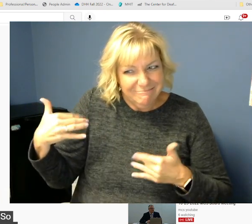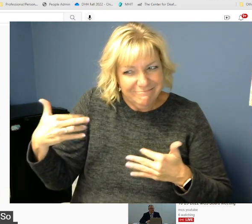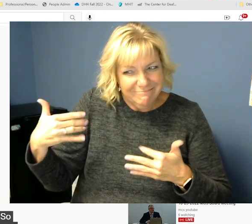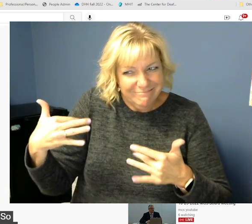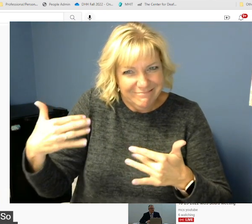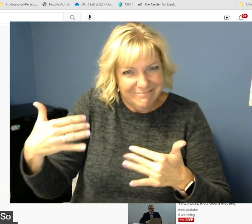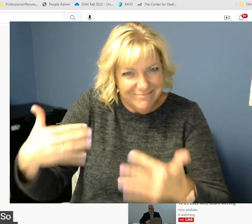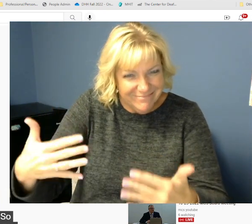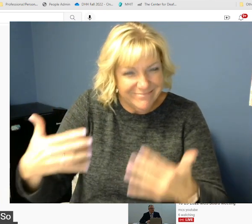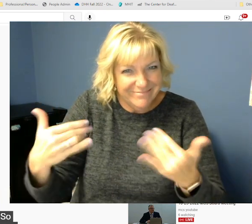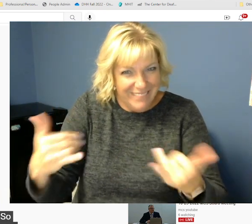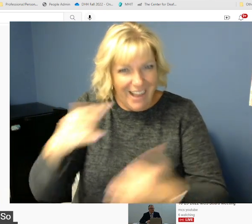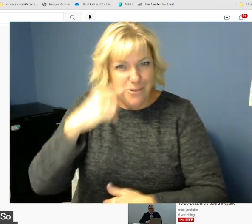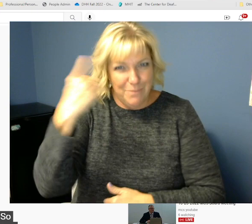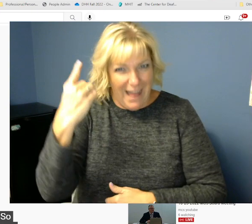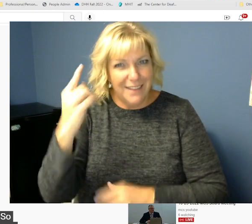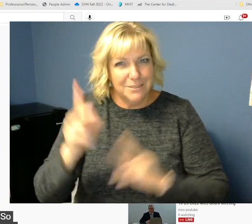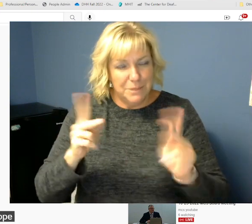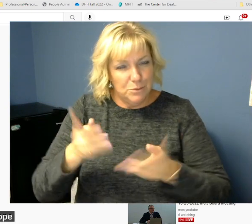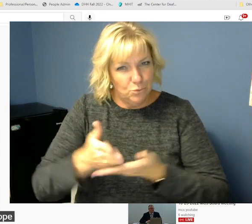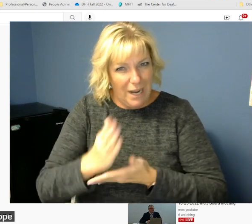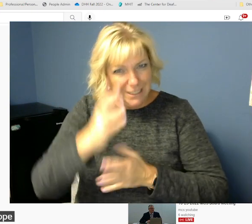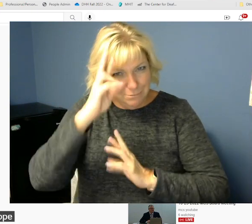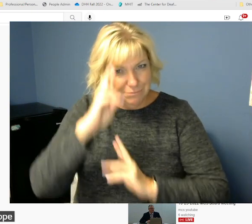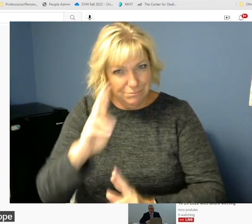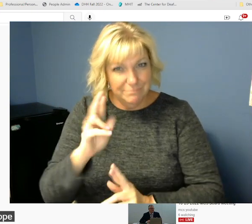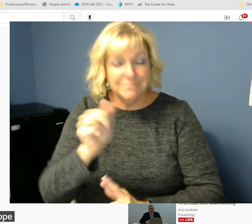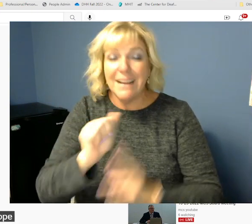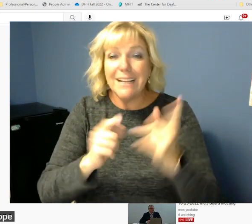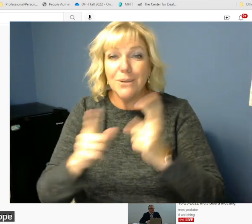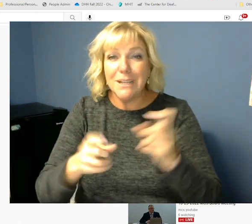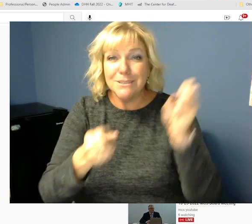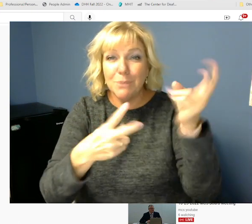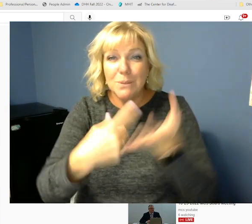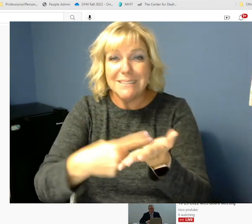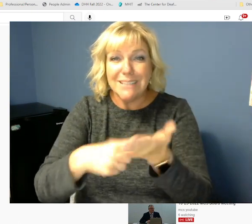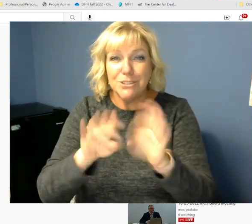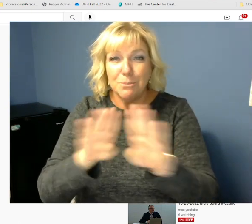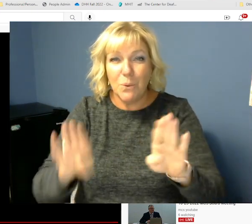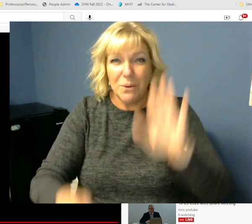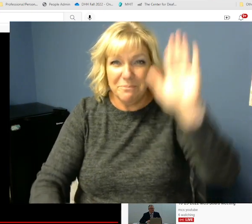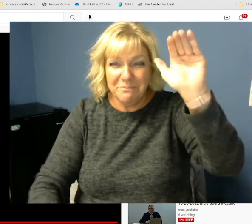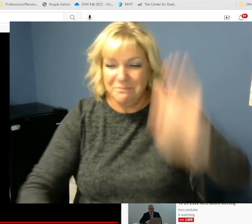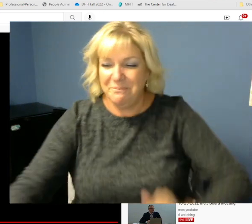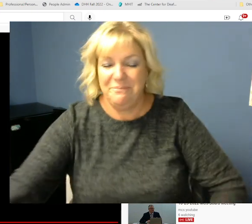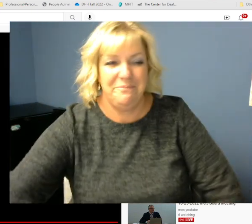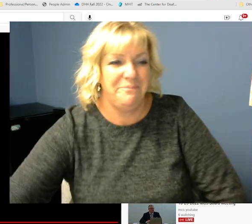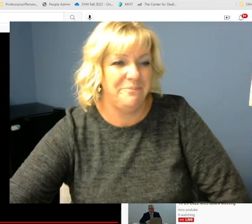So if you have any questions, you can put them in the discussion board. I hope you're doing well. Take care.